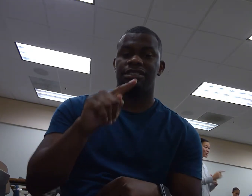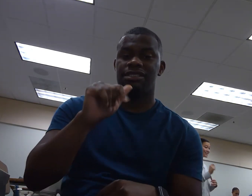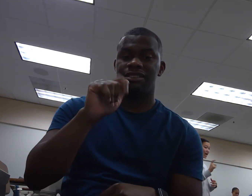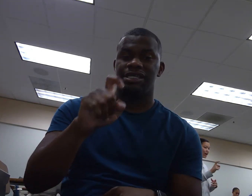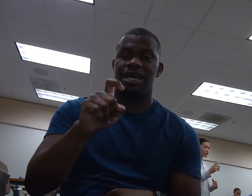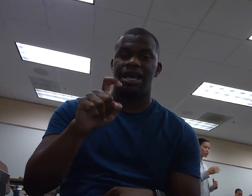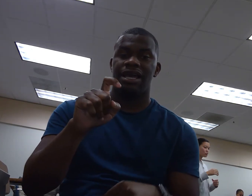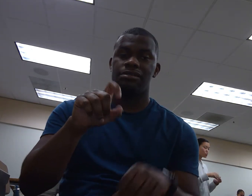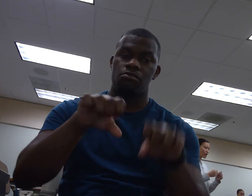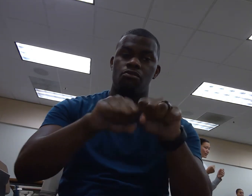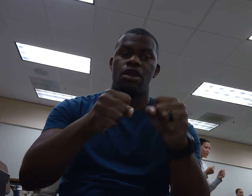$12,000.